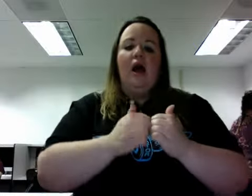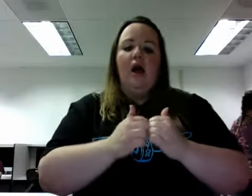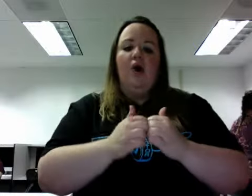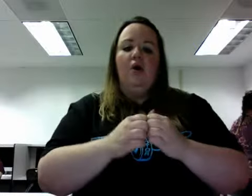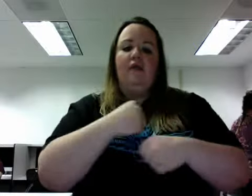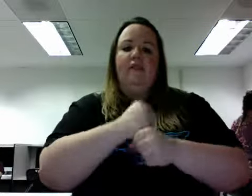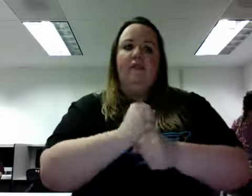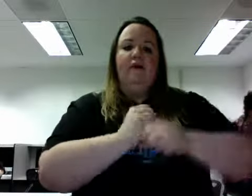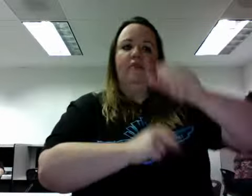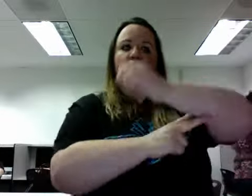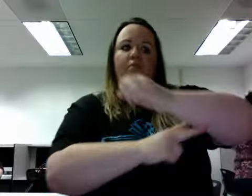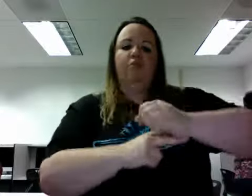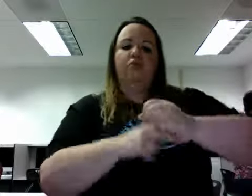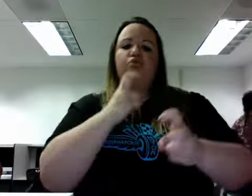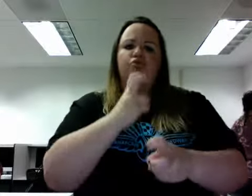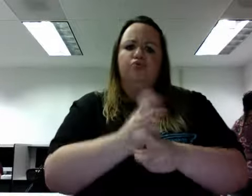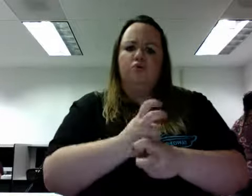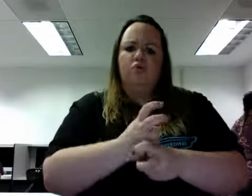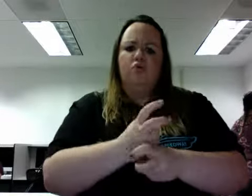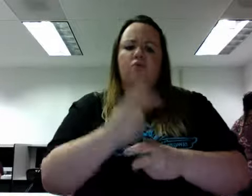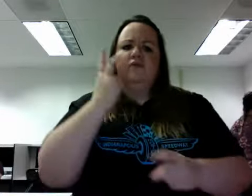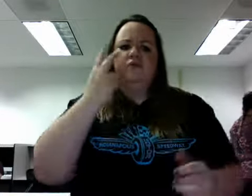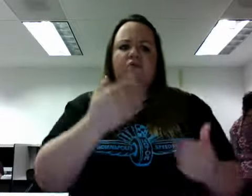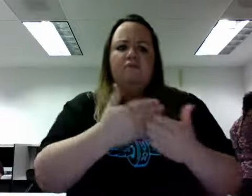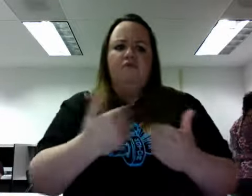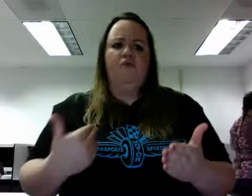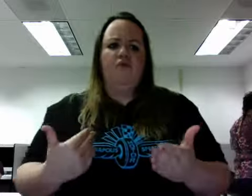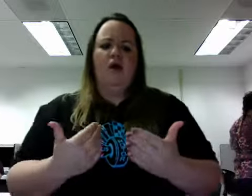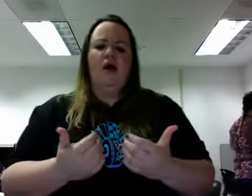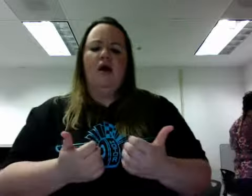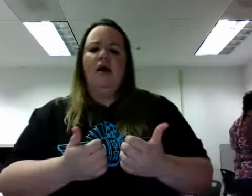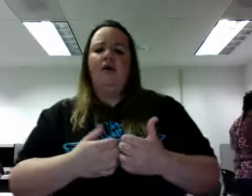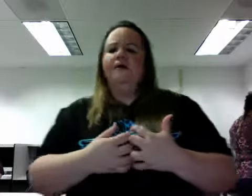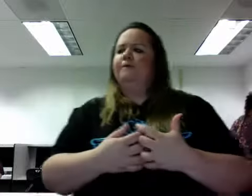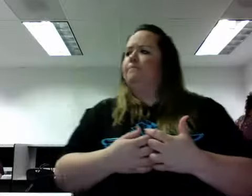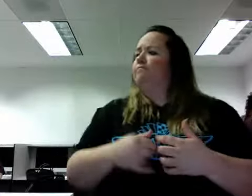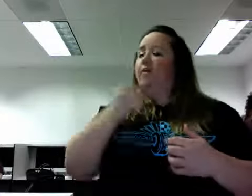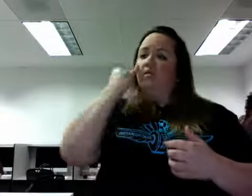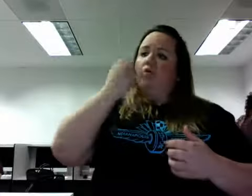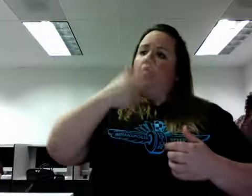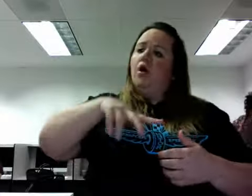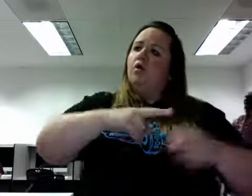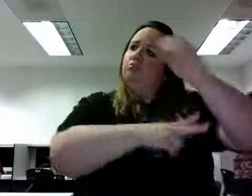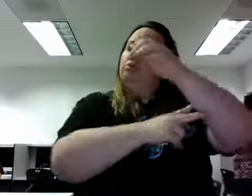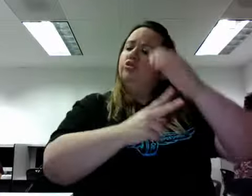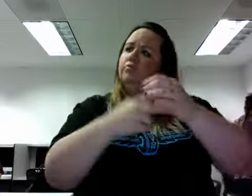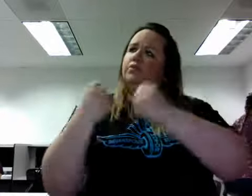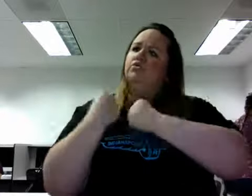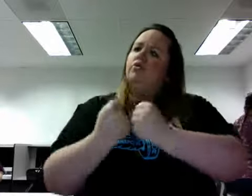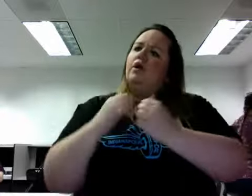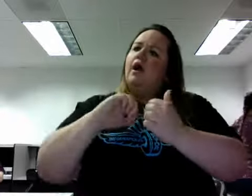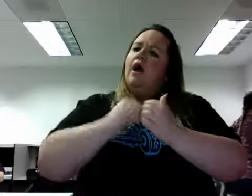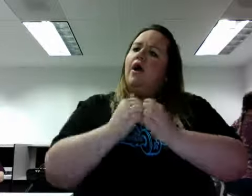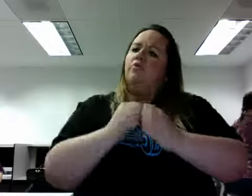things you've seen before? You want to make a bridge strong. What are you going to do to it? Make a skeletal system or